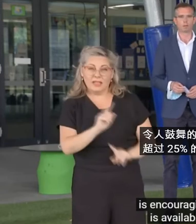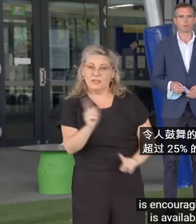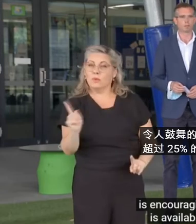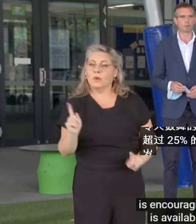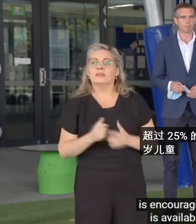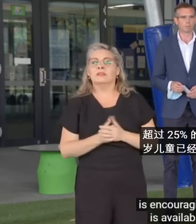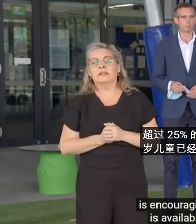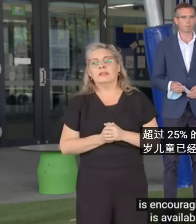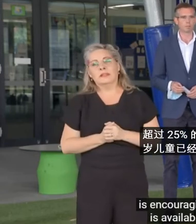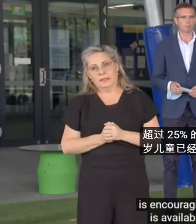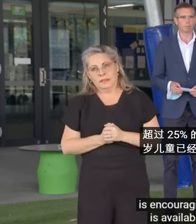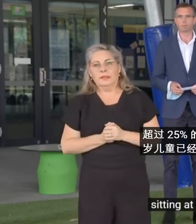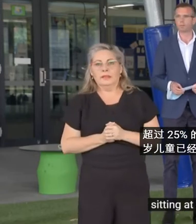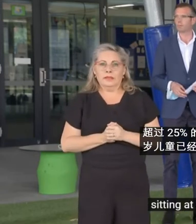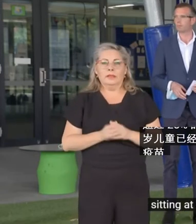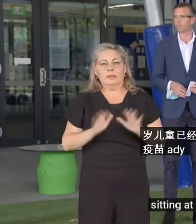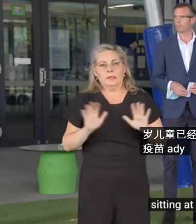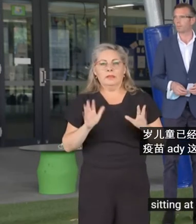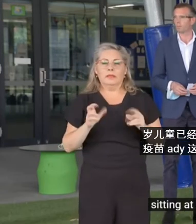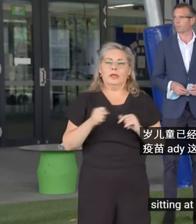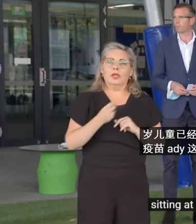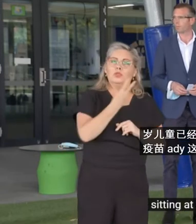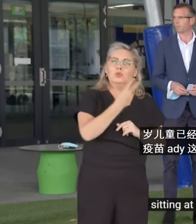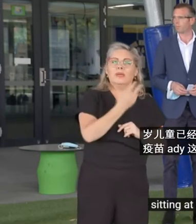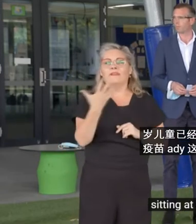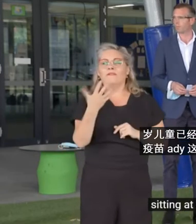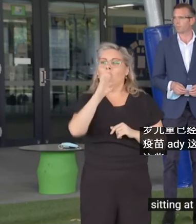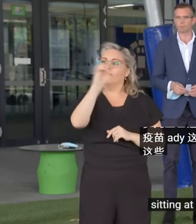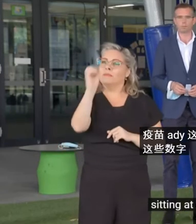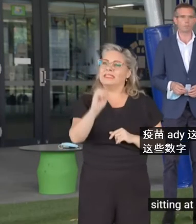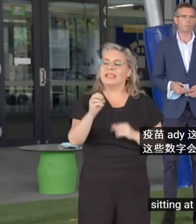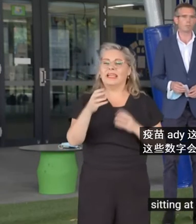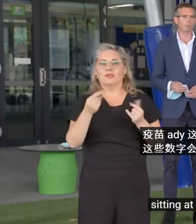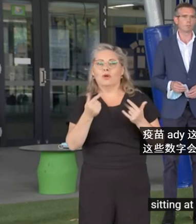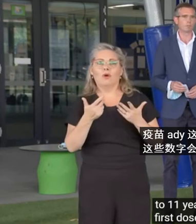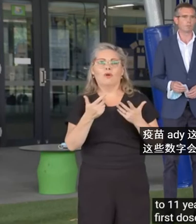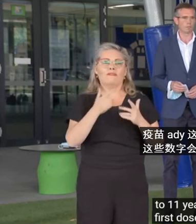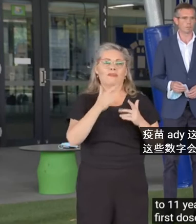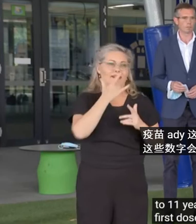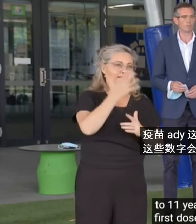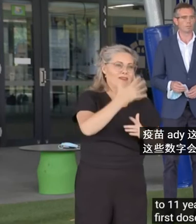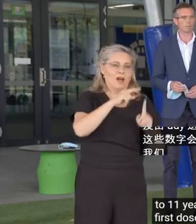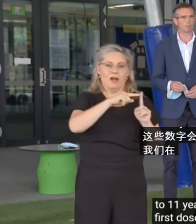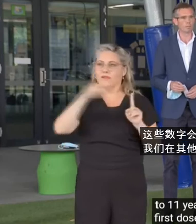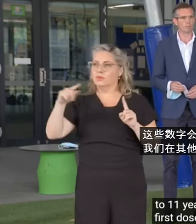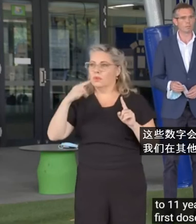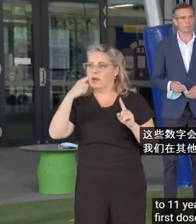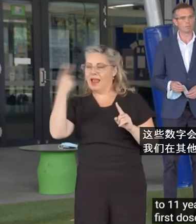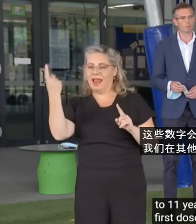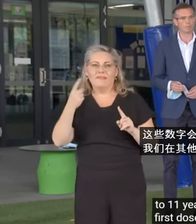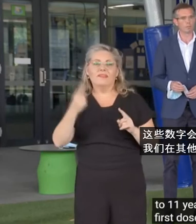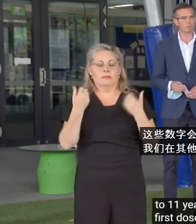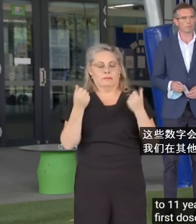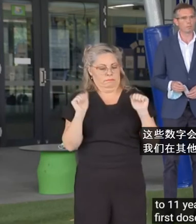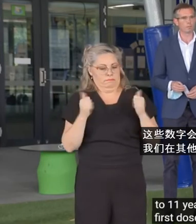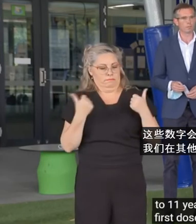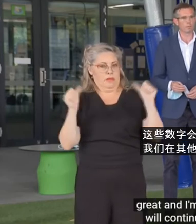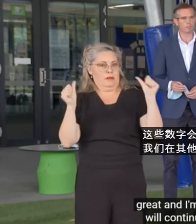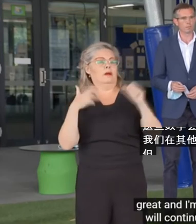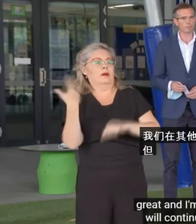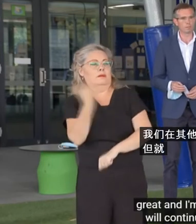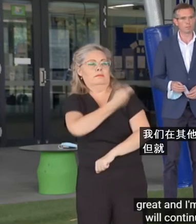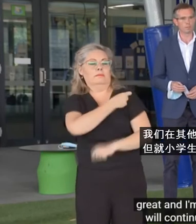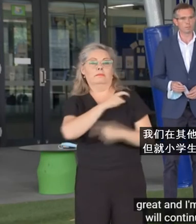eligible 5 to 11-year-olds have got that first dose already, which is great, and I'm sure those numbers will continue to grow as we've seen with other age